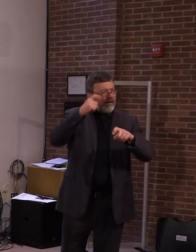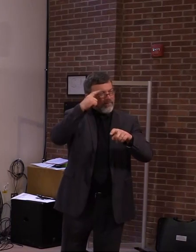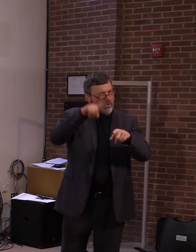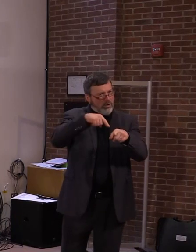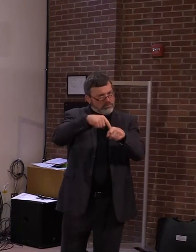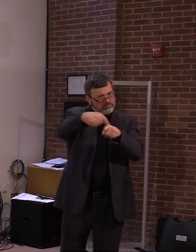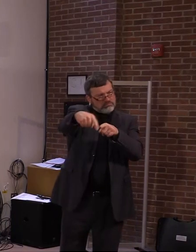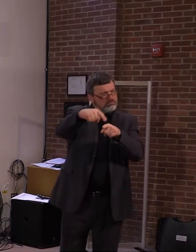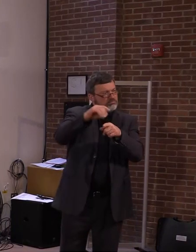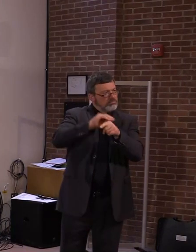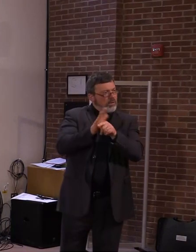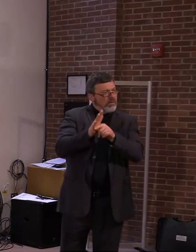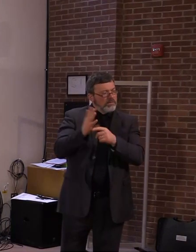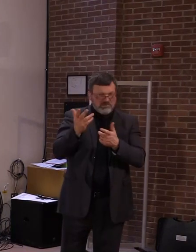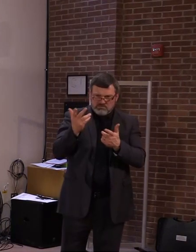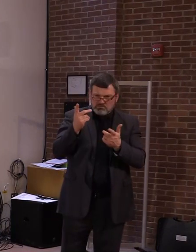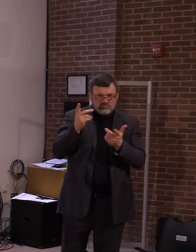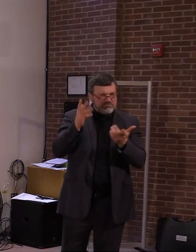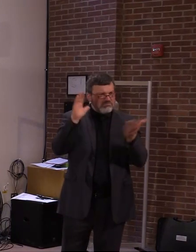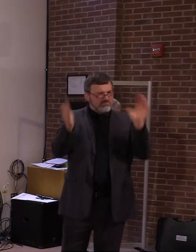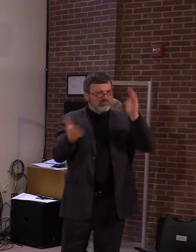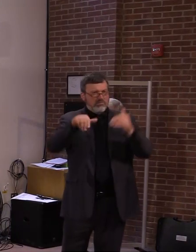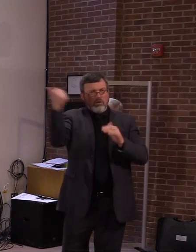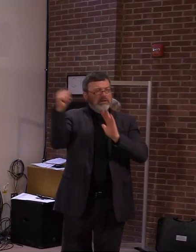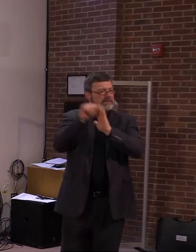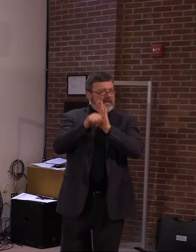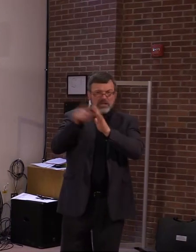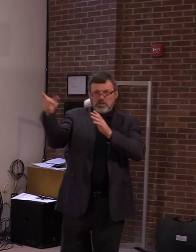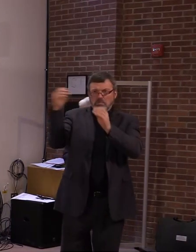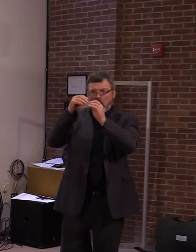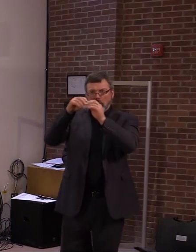percentage standpoint. Dr. Levine could answer that.